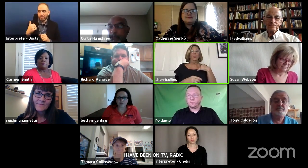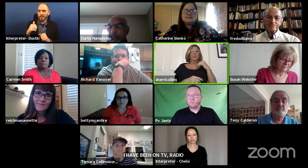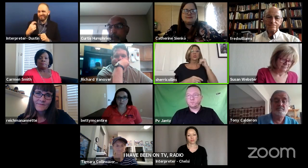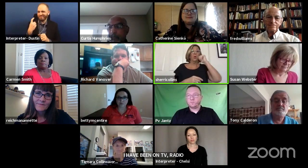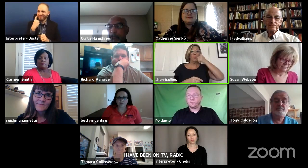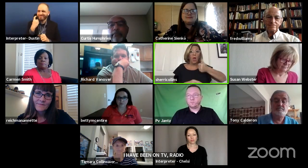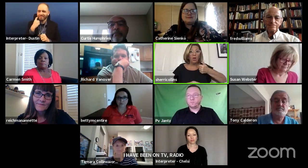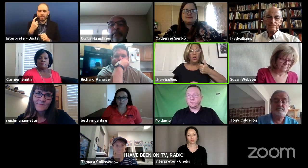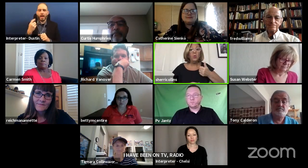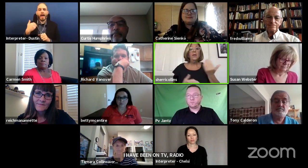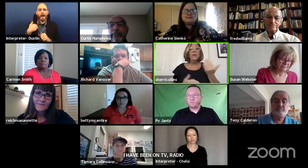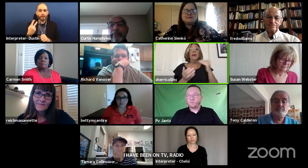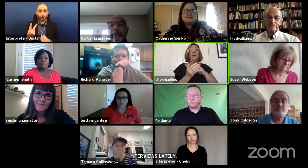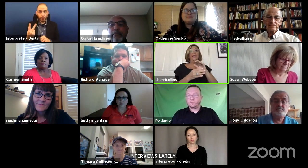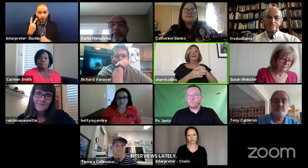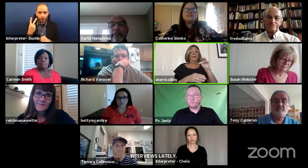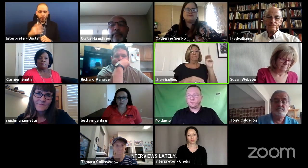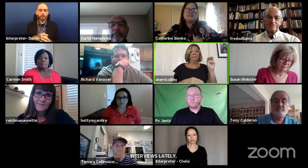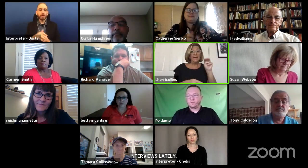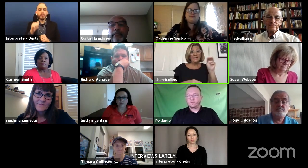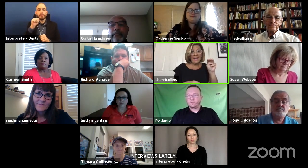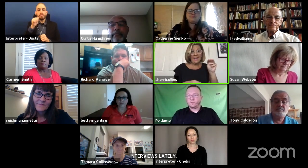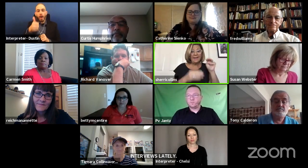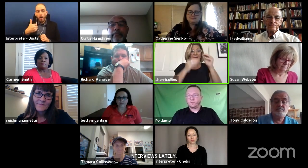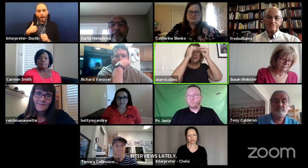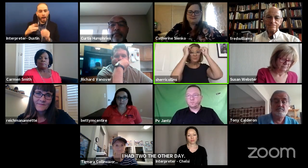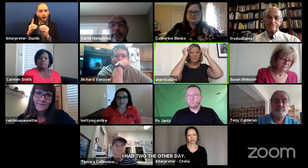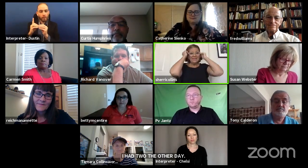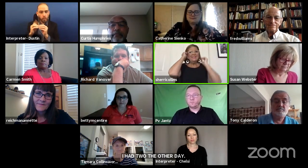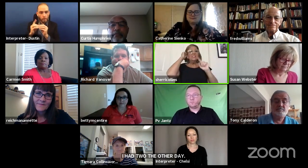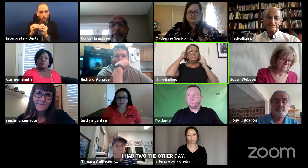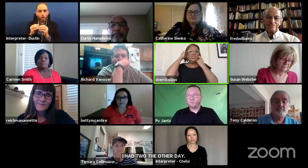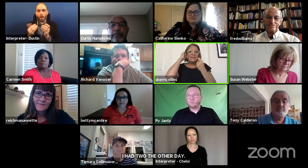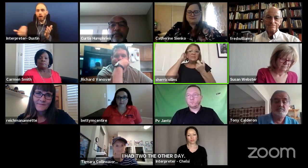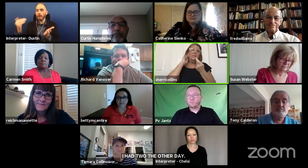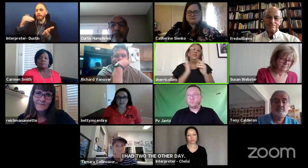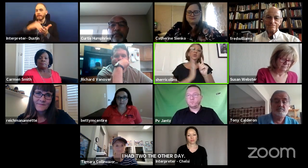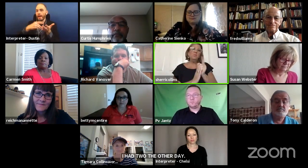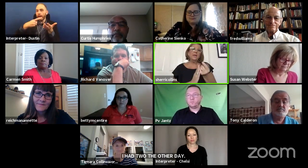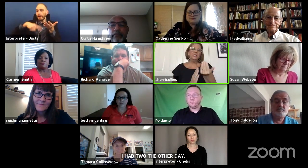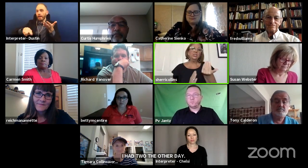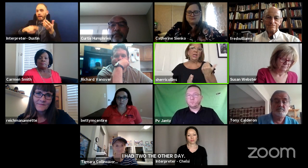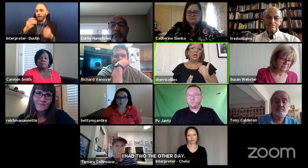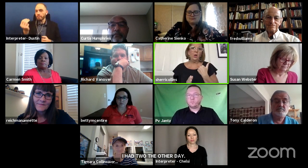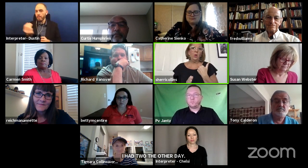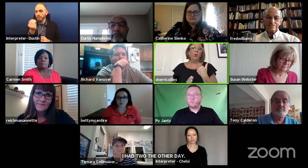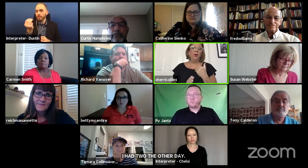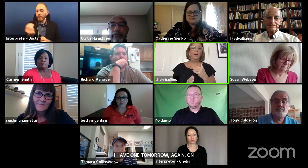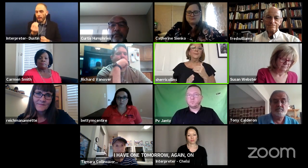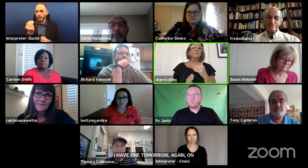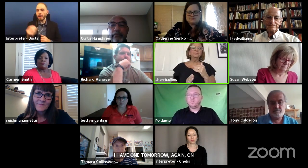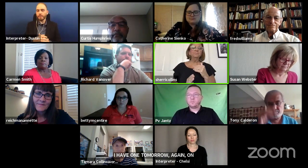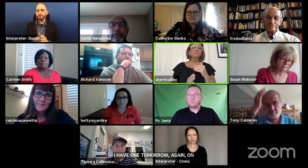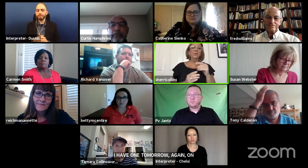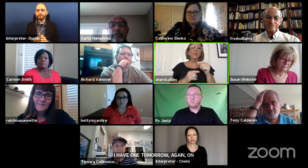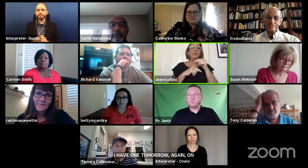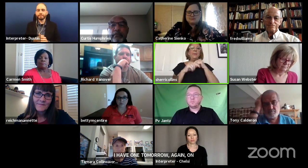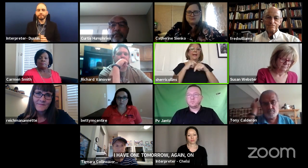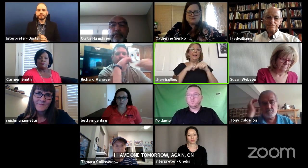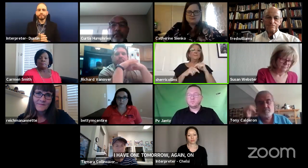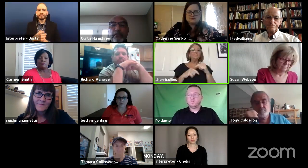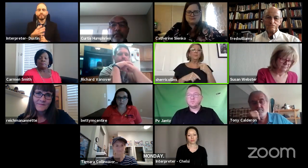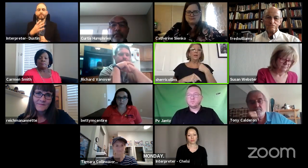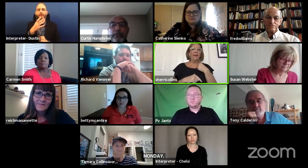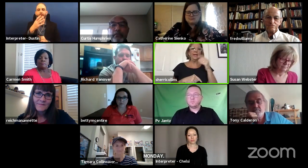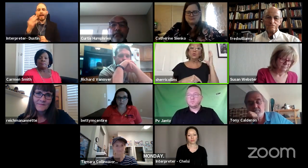I have one tomorrow, again on Monday. Just a few minutes ago, let me